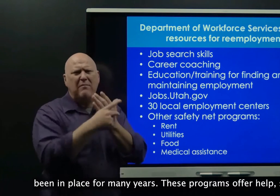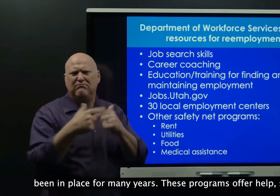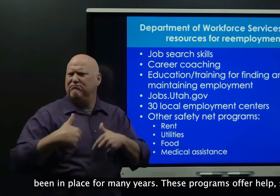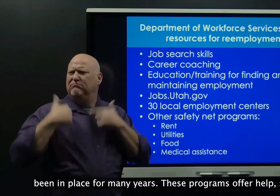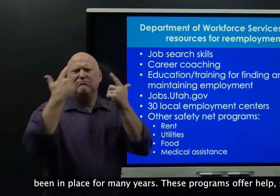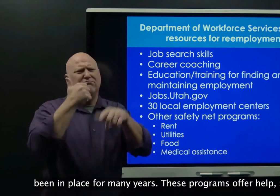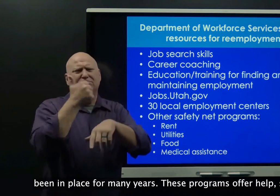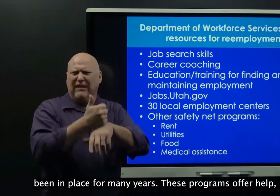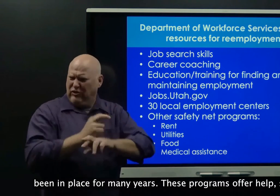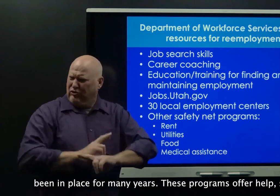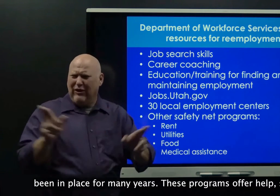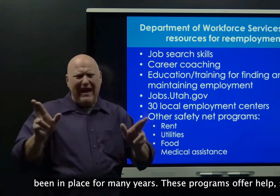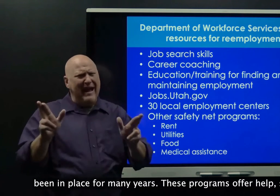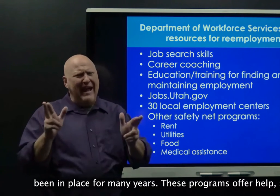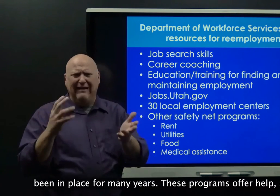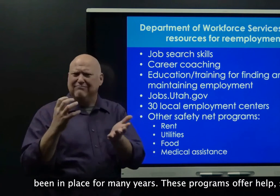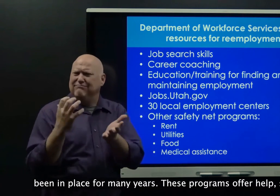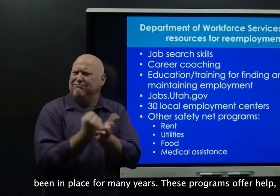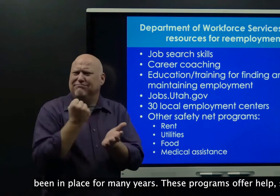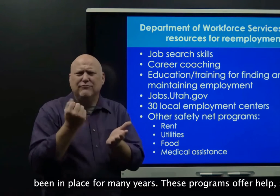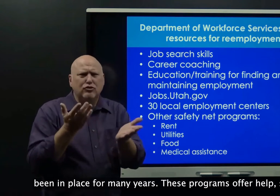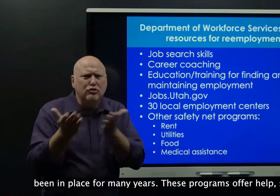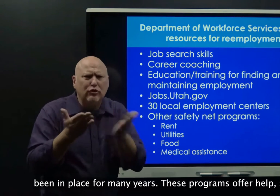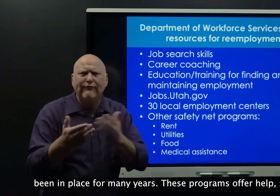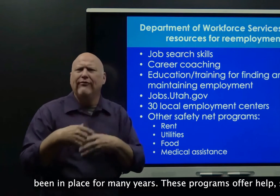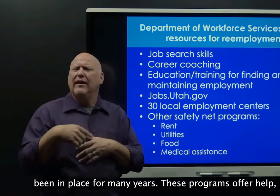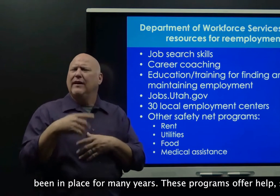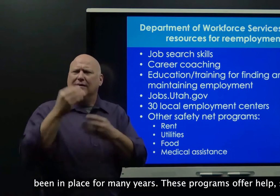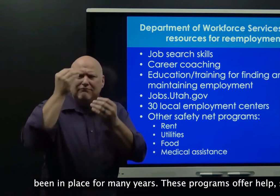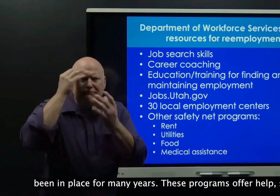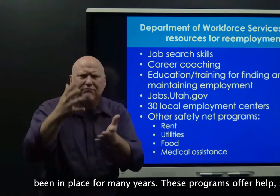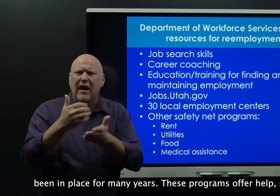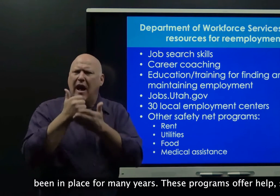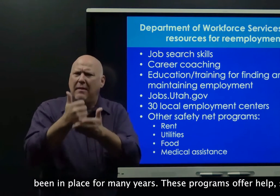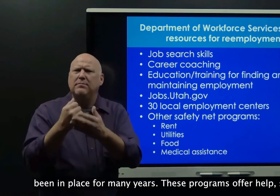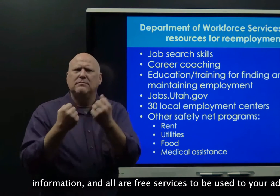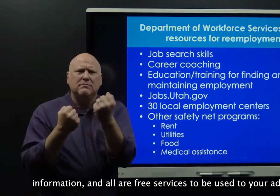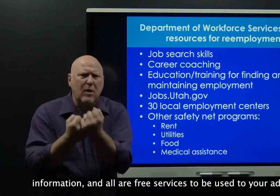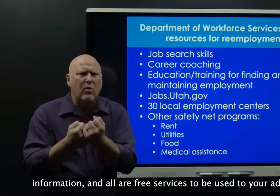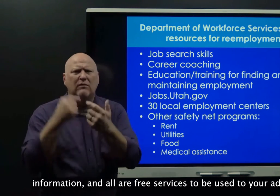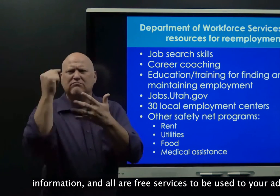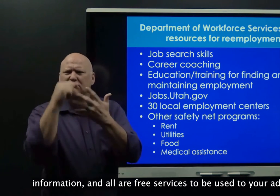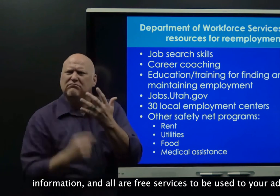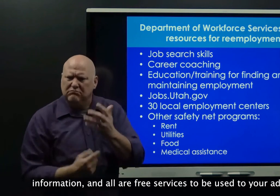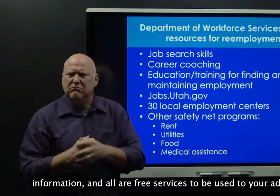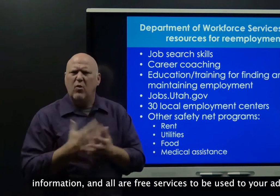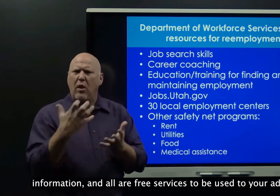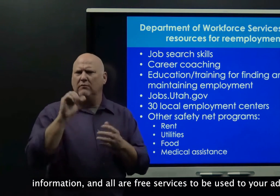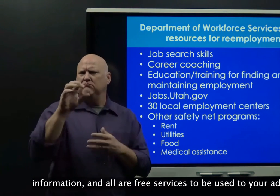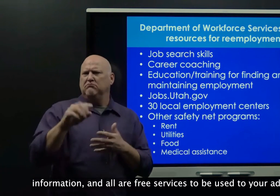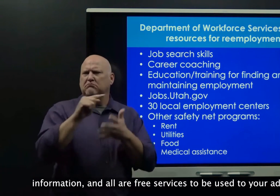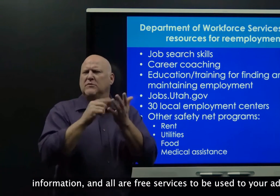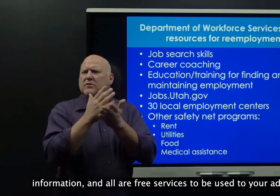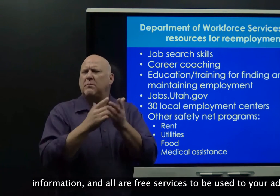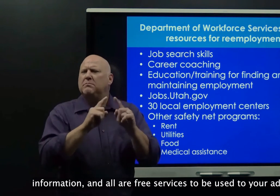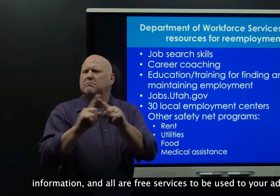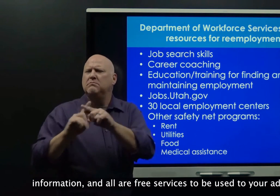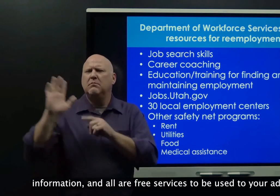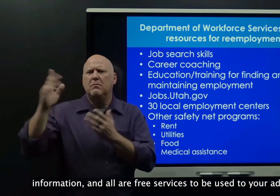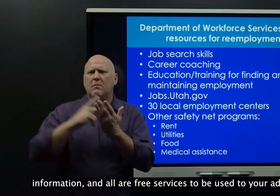place for many years. These programs offer help, support, information, and all are free services to be used to